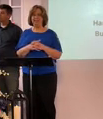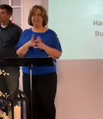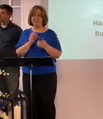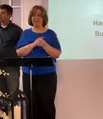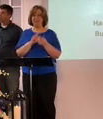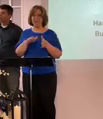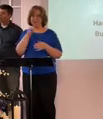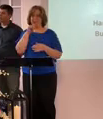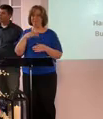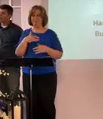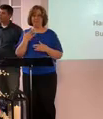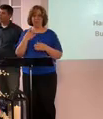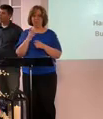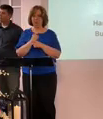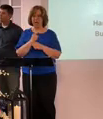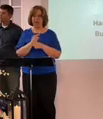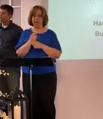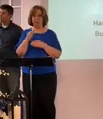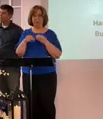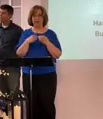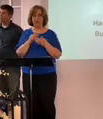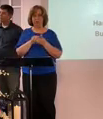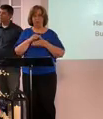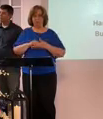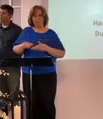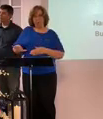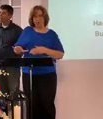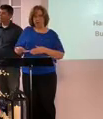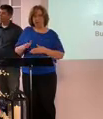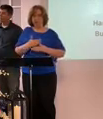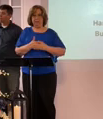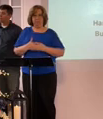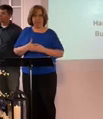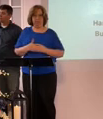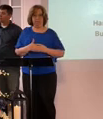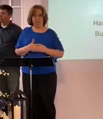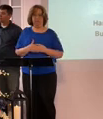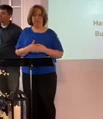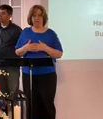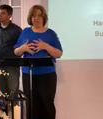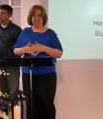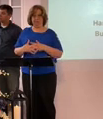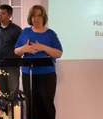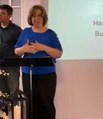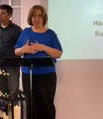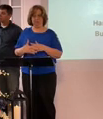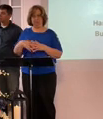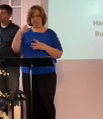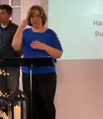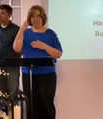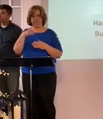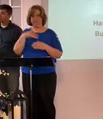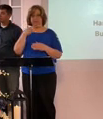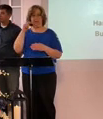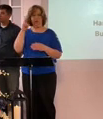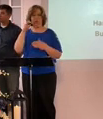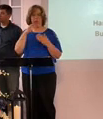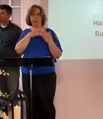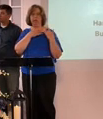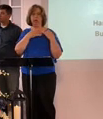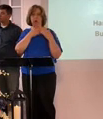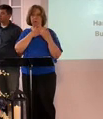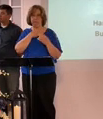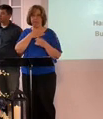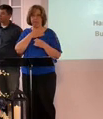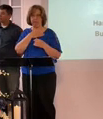it. We, of course, didn't know. We didn't know nothing. We were first parents. And she's like, "We're not going to do this today." So I